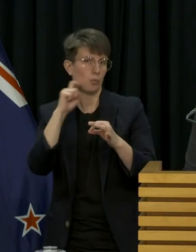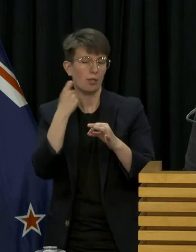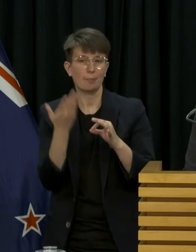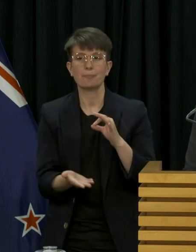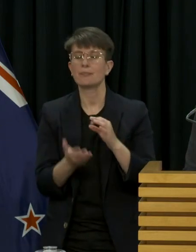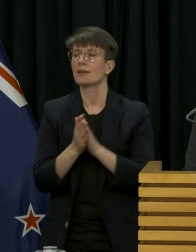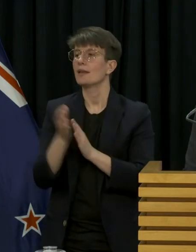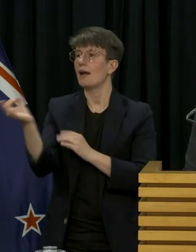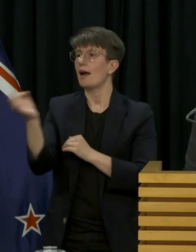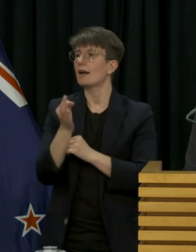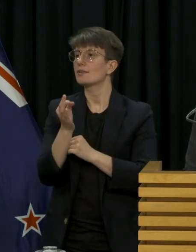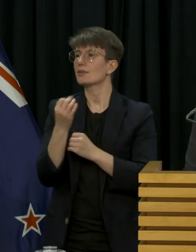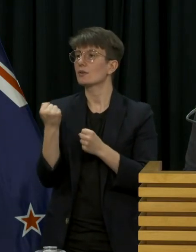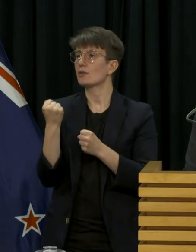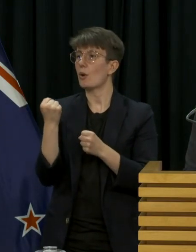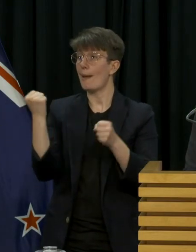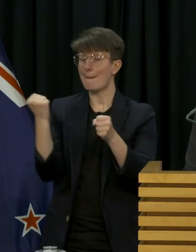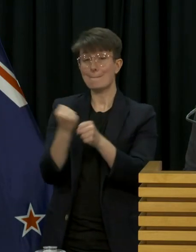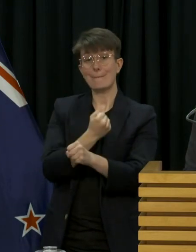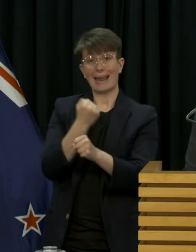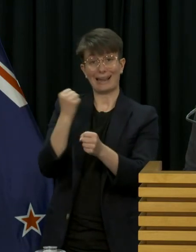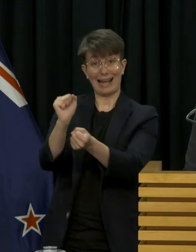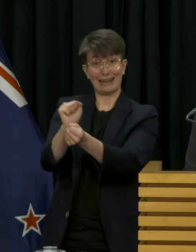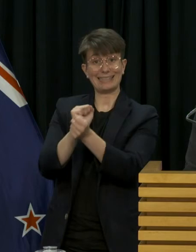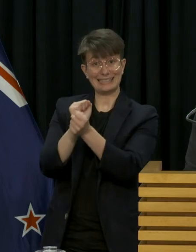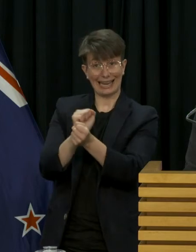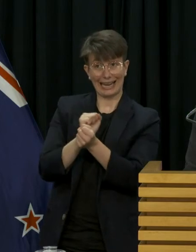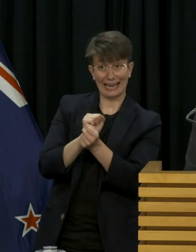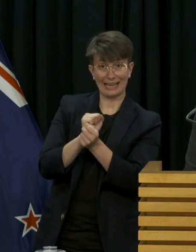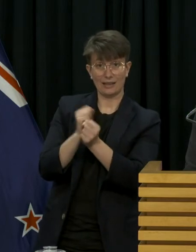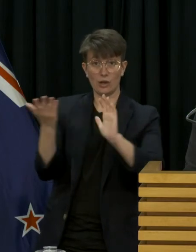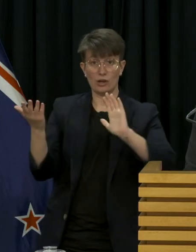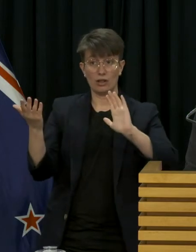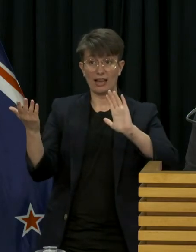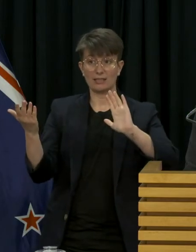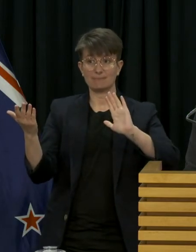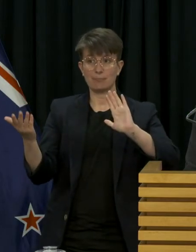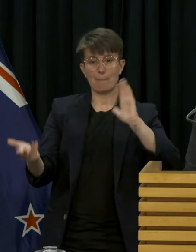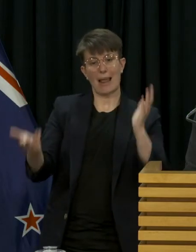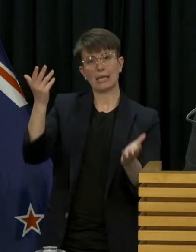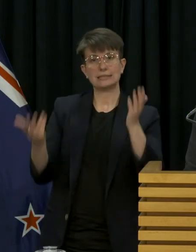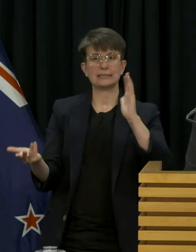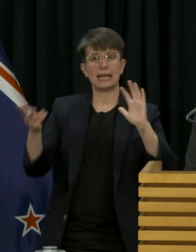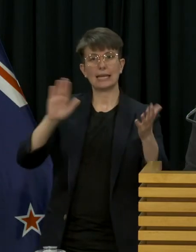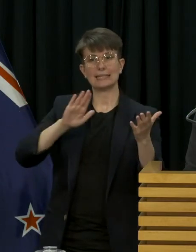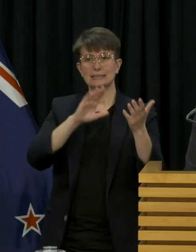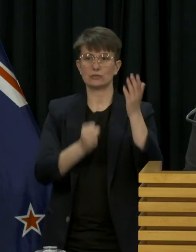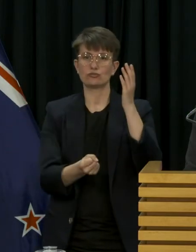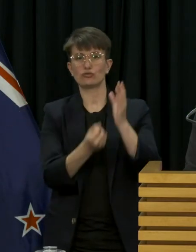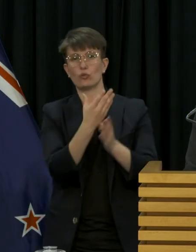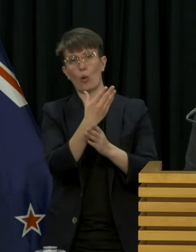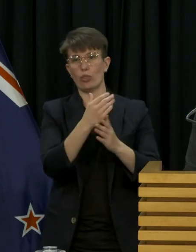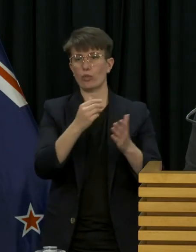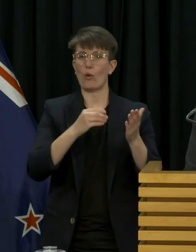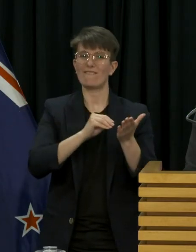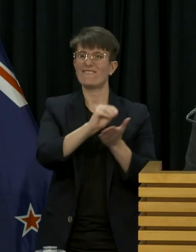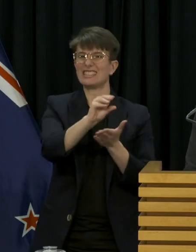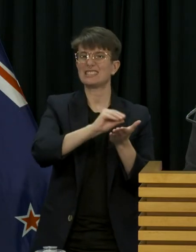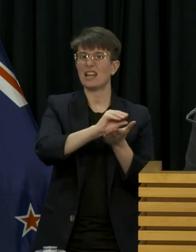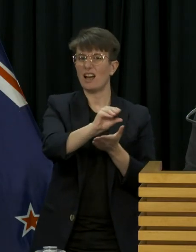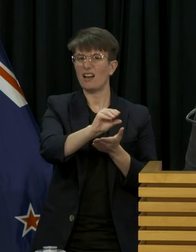lending against both investor property and owner-occupier property. So this would obviously affect first home